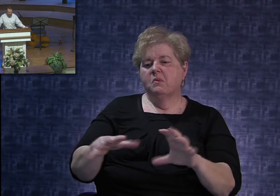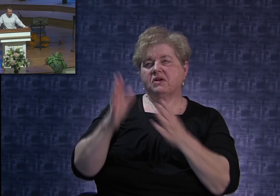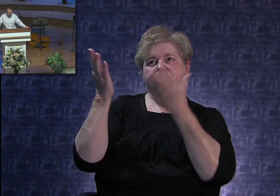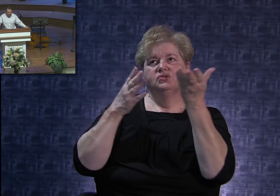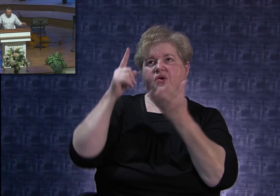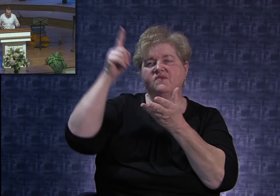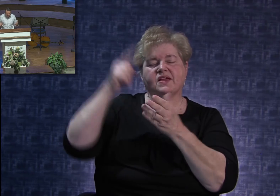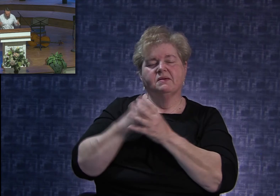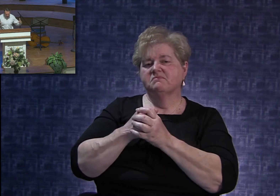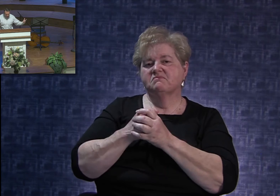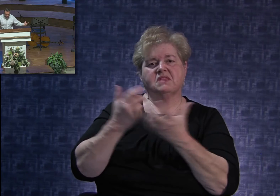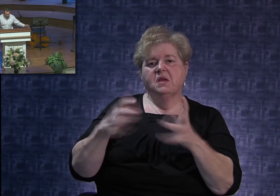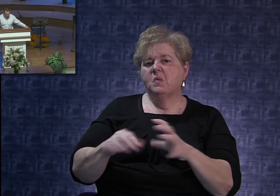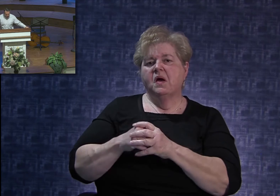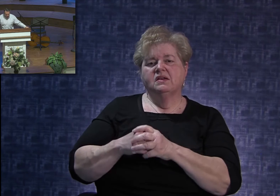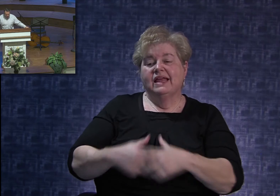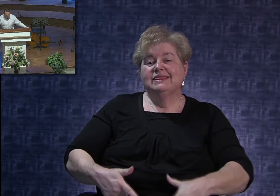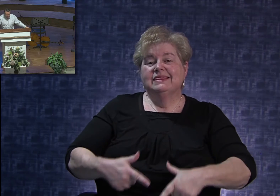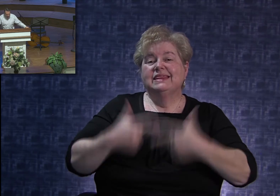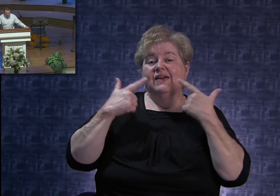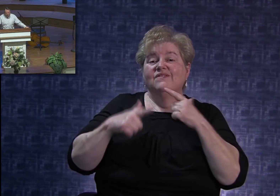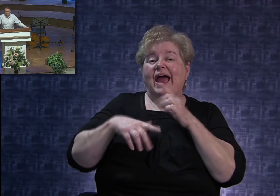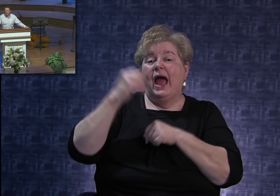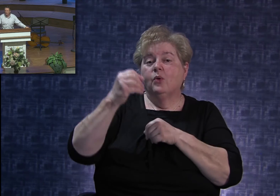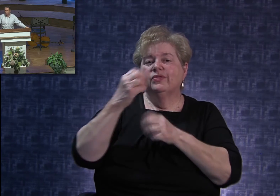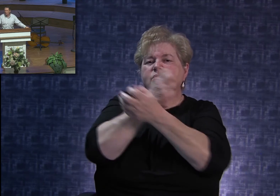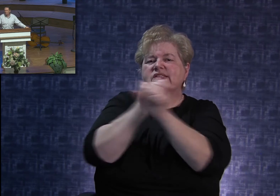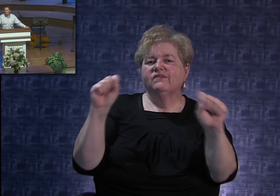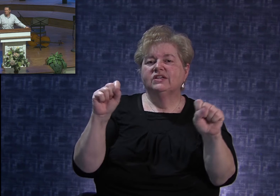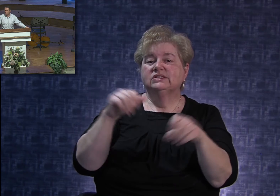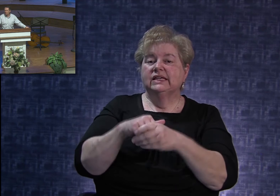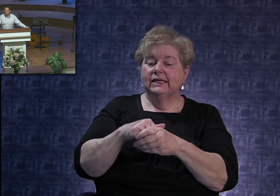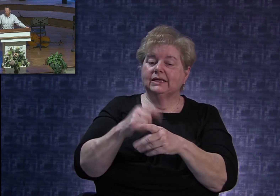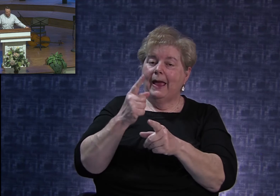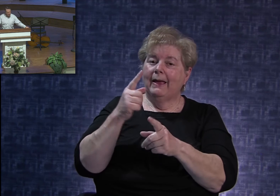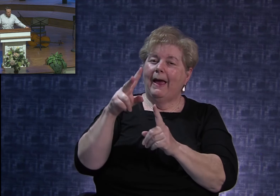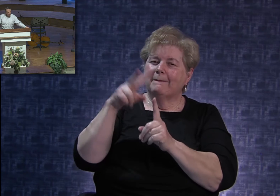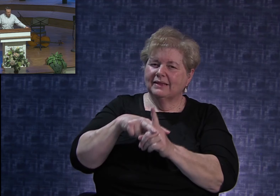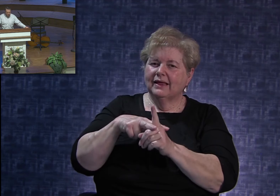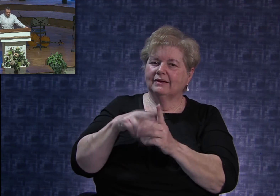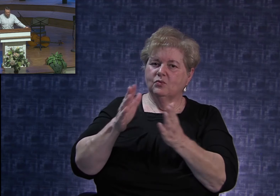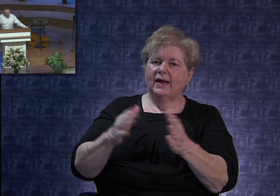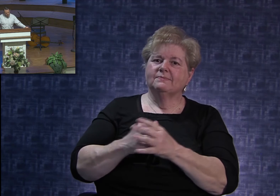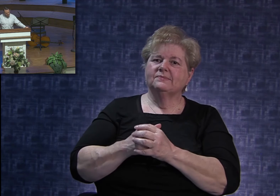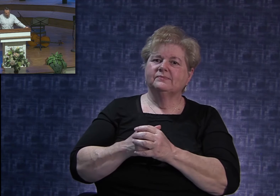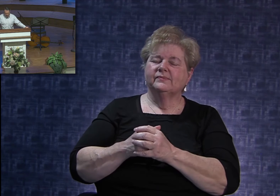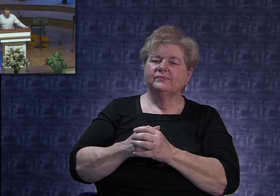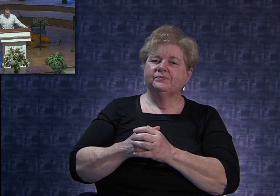Christ. They don't want to live out their salvation in a very practical way. And so now Paul gives